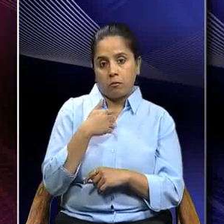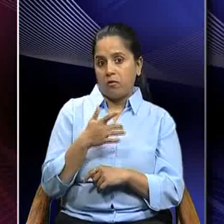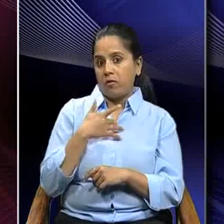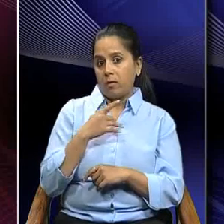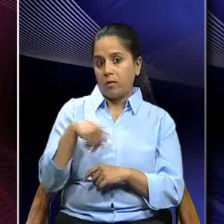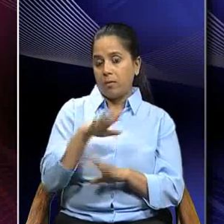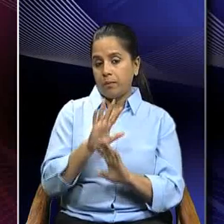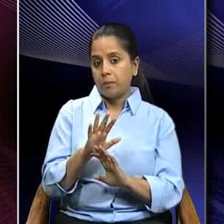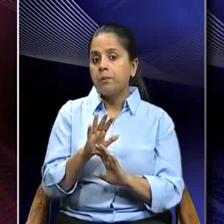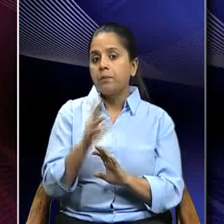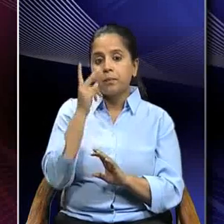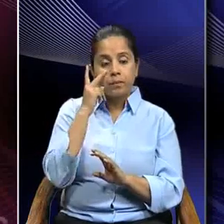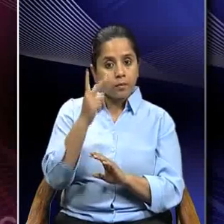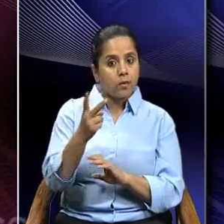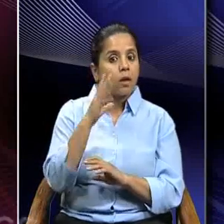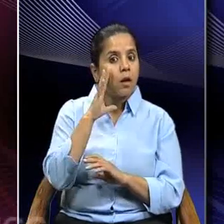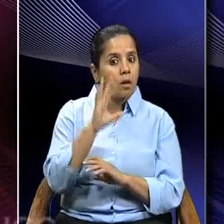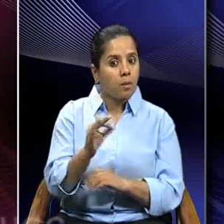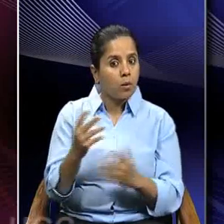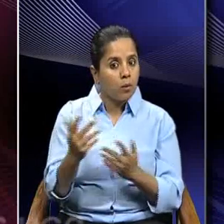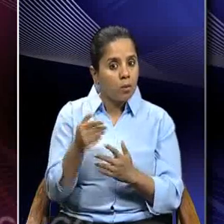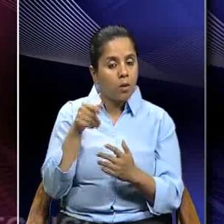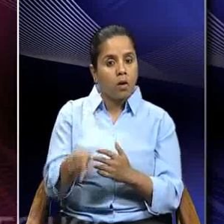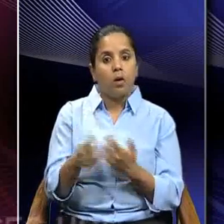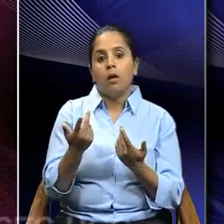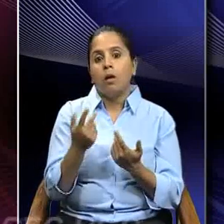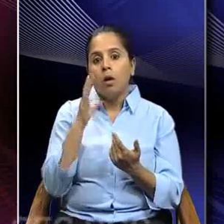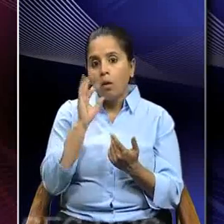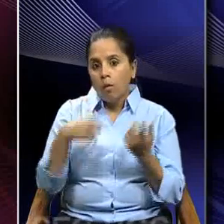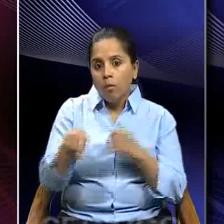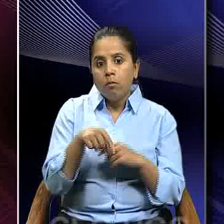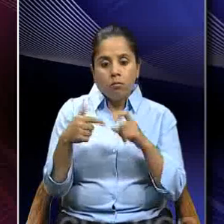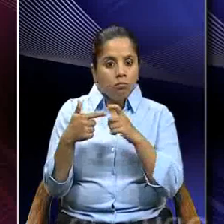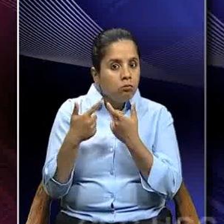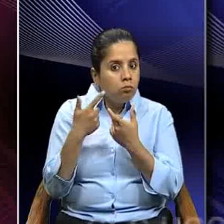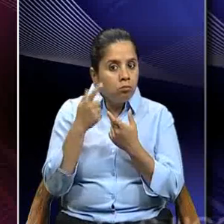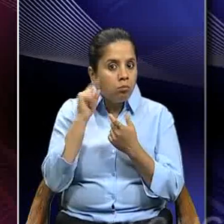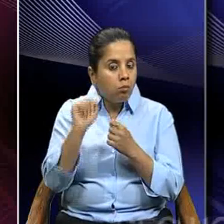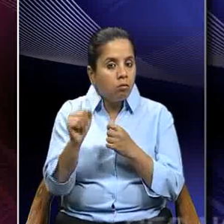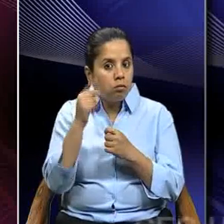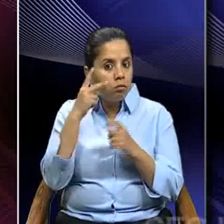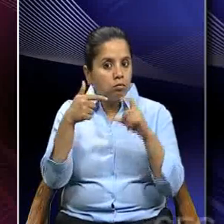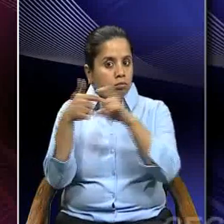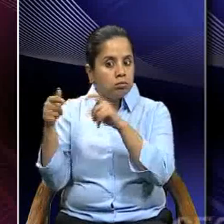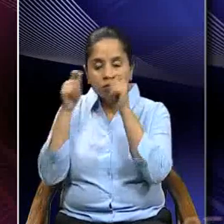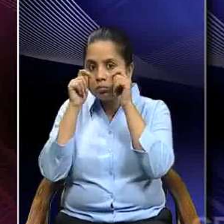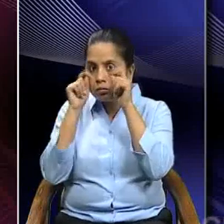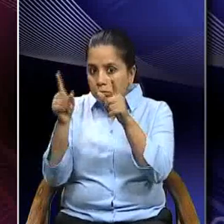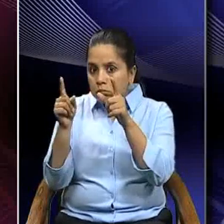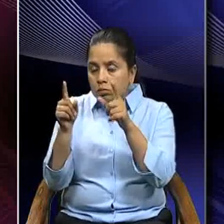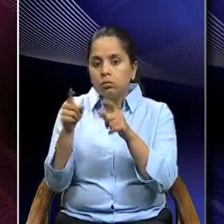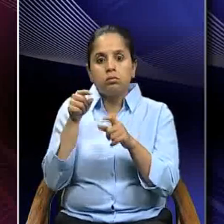see the importance and significance of this Eastern awakening. It actually